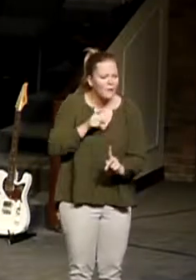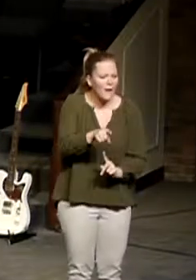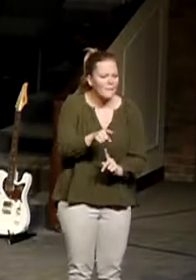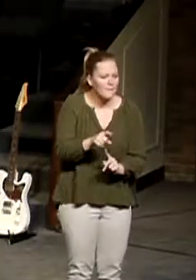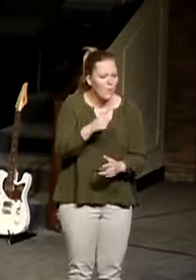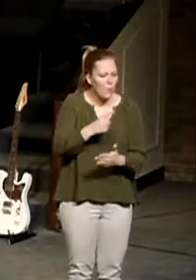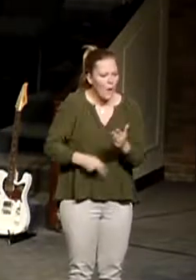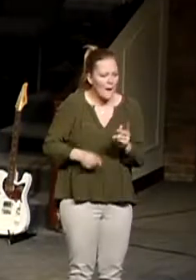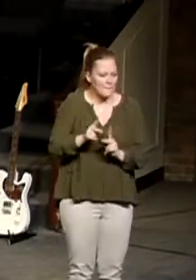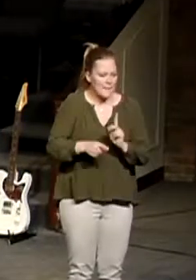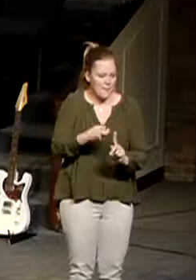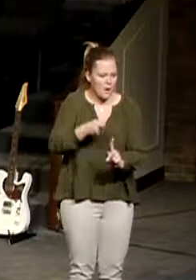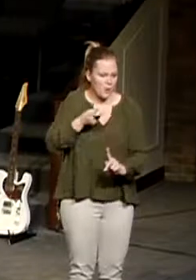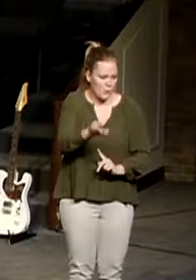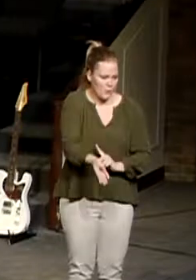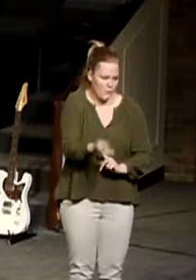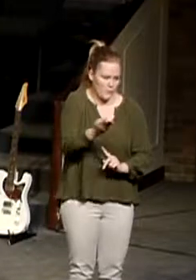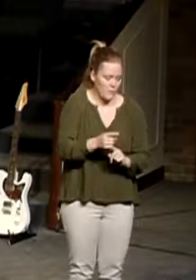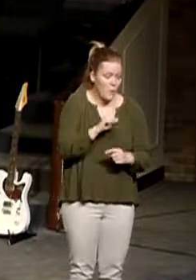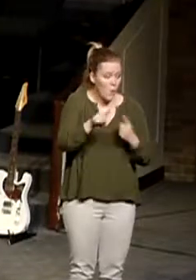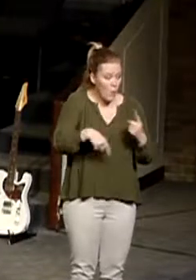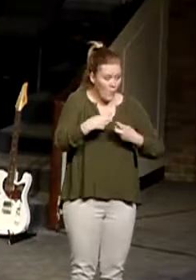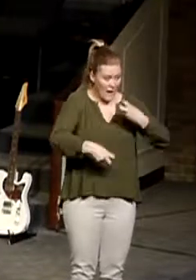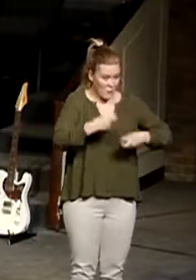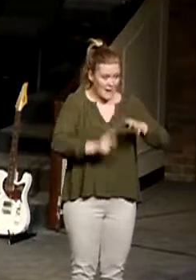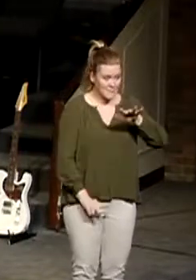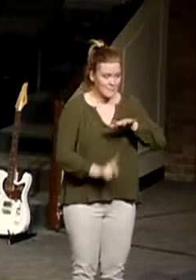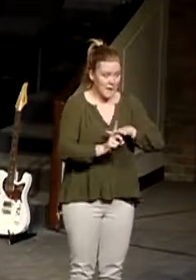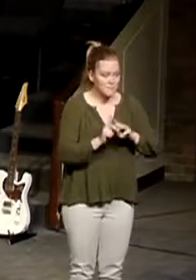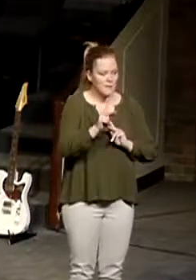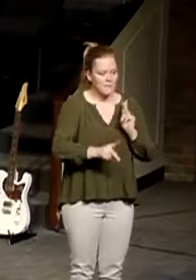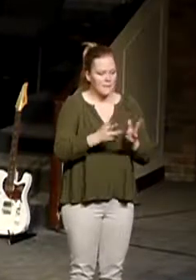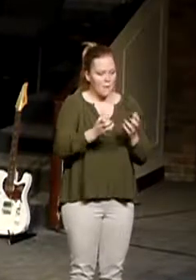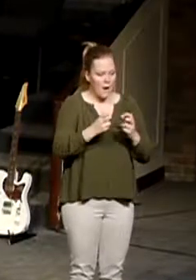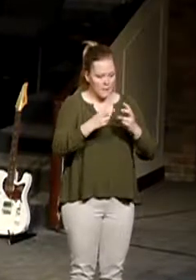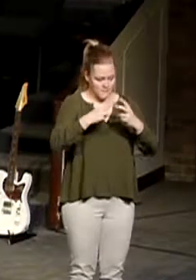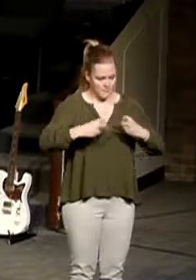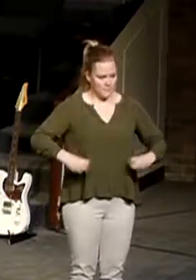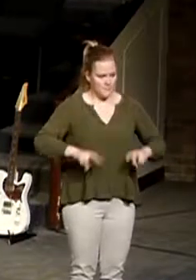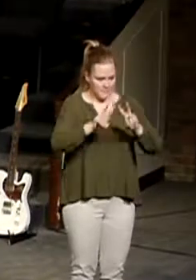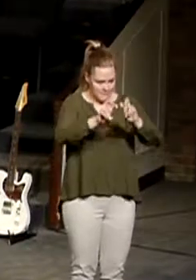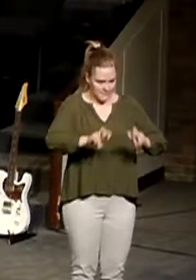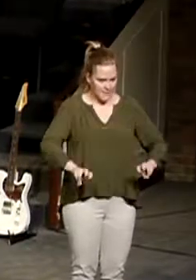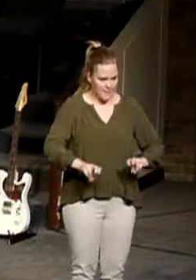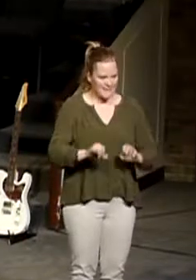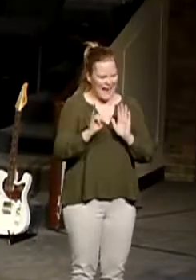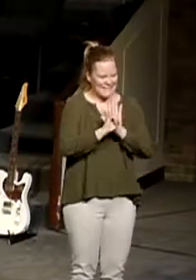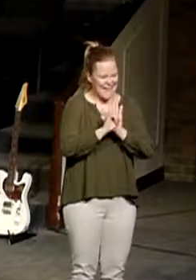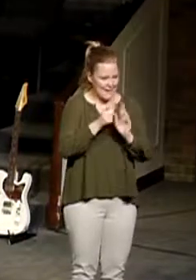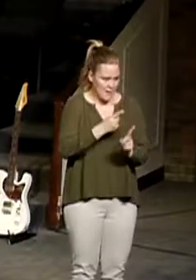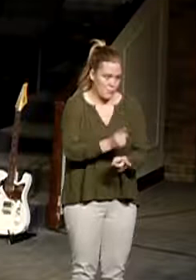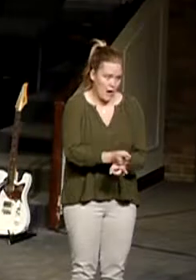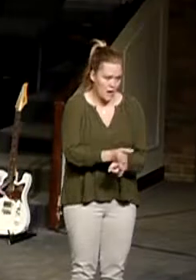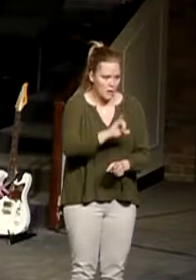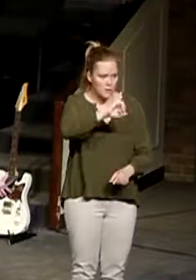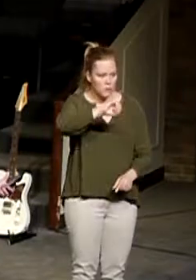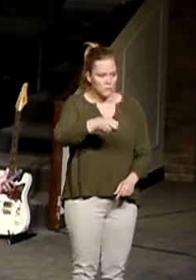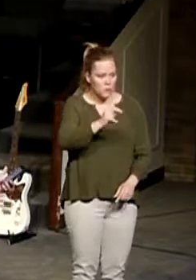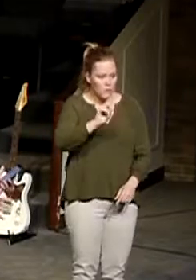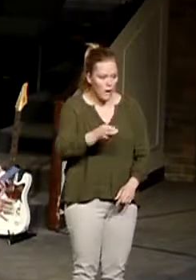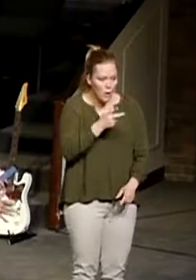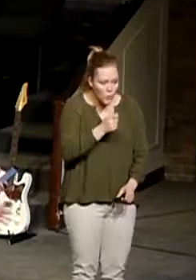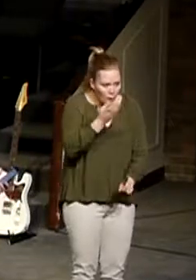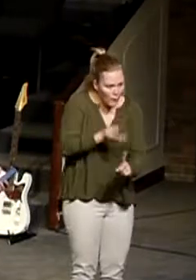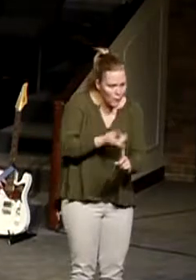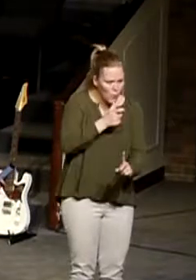people are you?" See, when crisis comes, people want to distill us. I'm going to talk about identity. Right here it is. Jonah, who are you? Wait a minute,